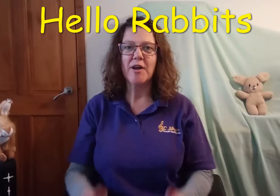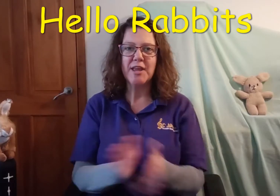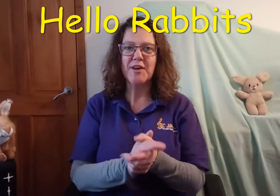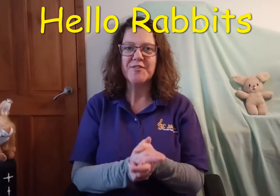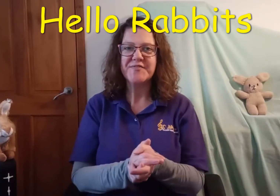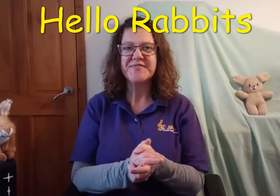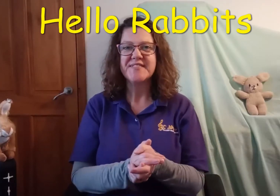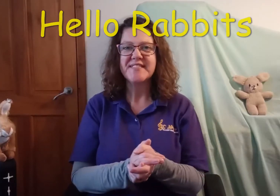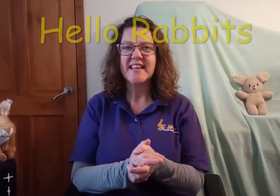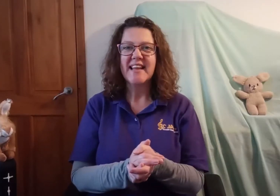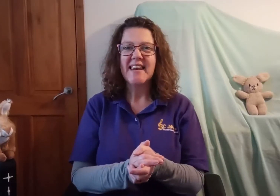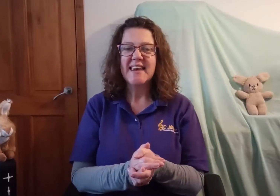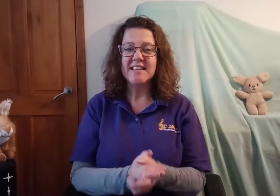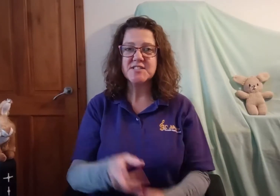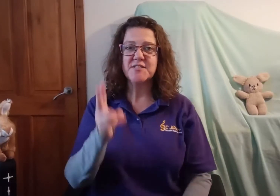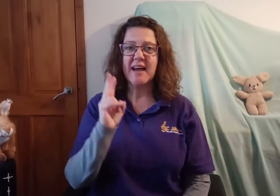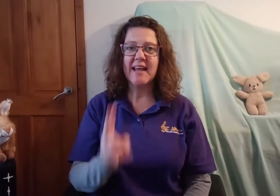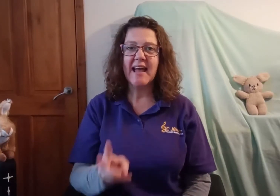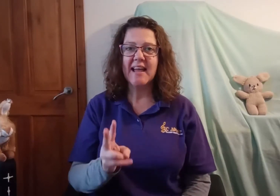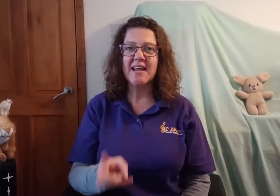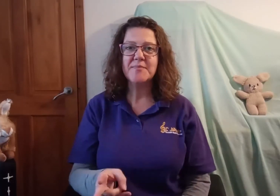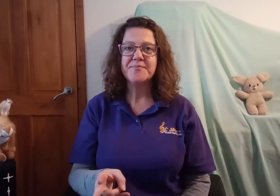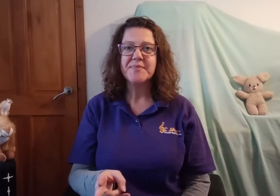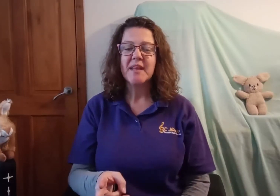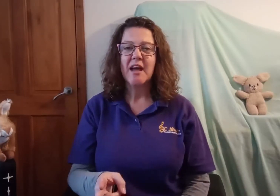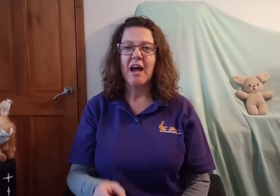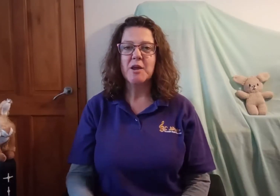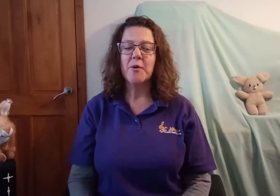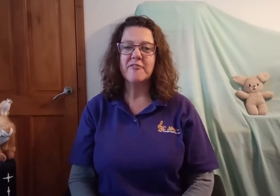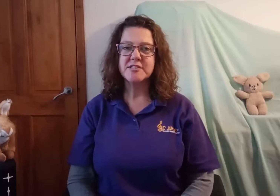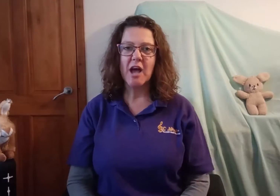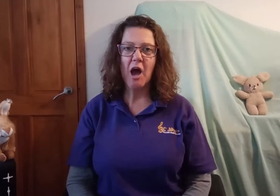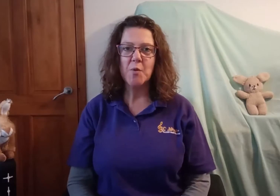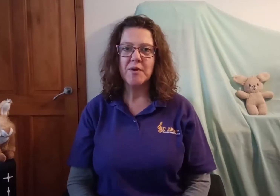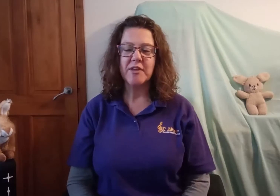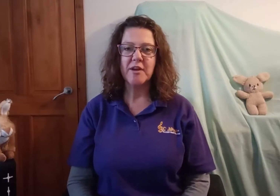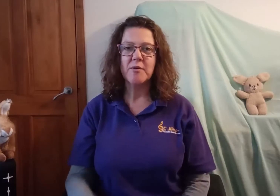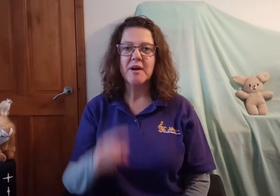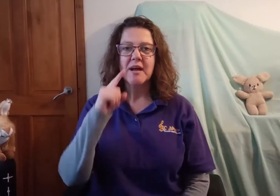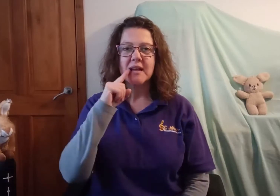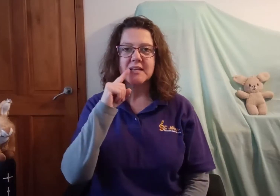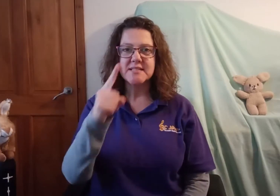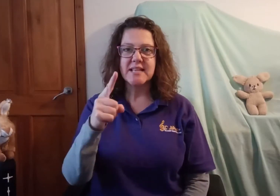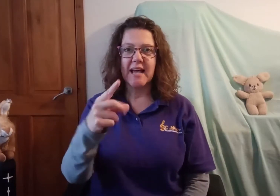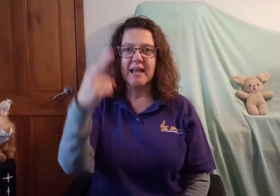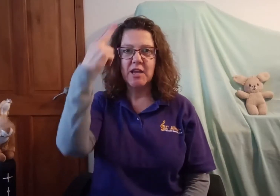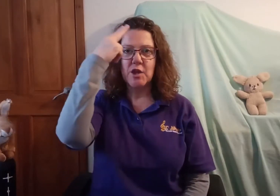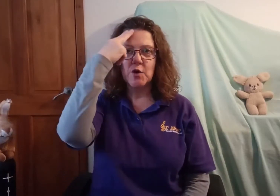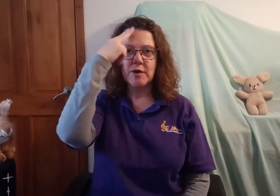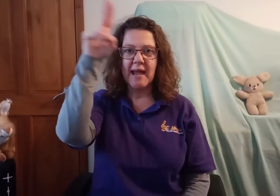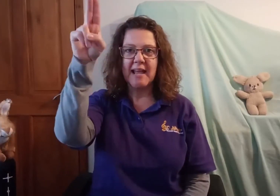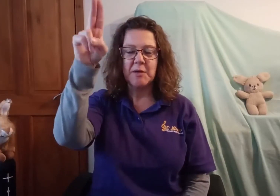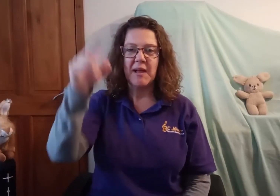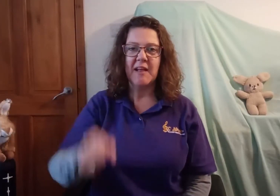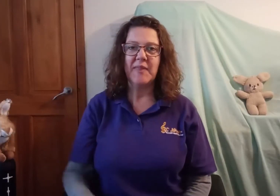you? Let's do that again, and whoever is at home with you can say your name in the